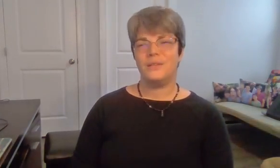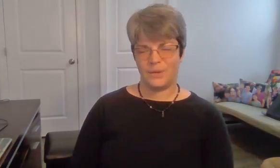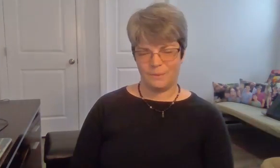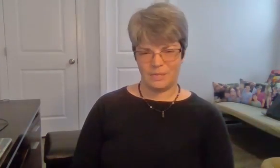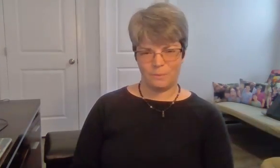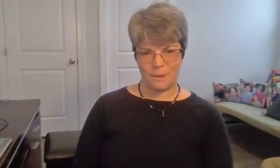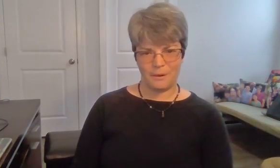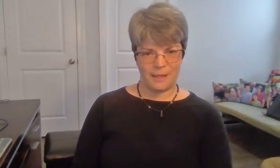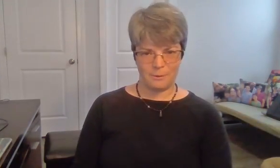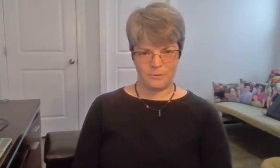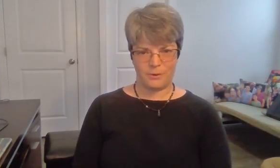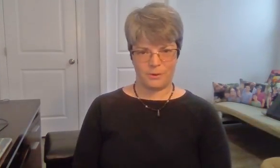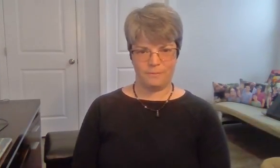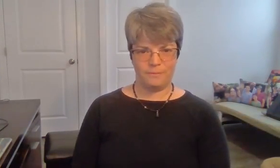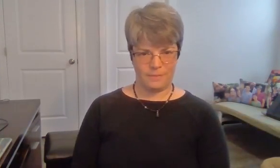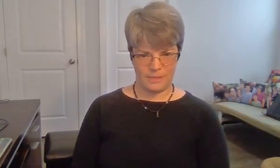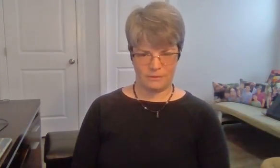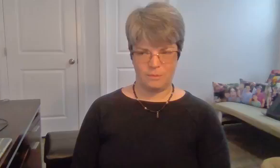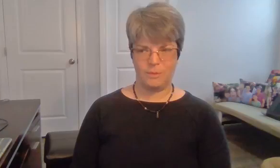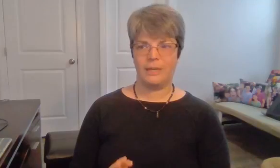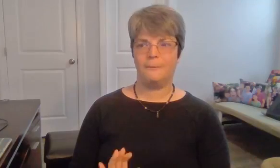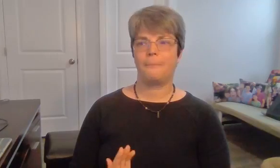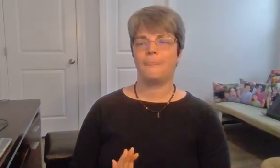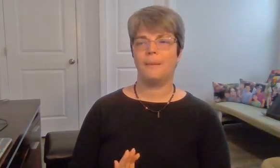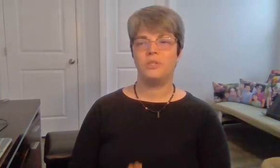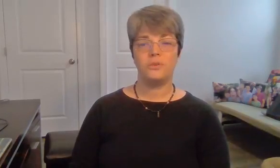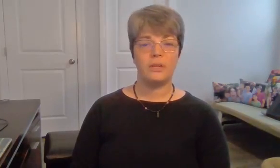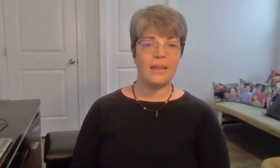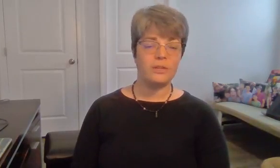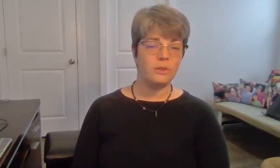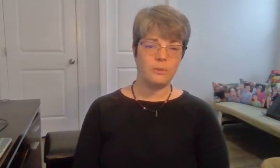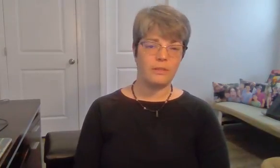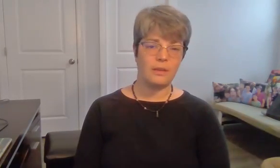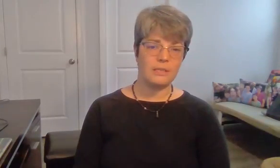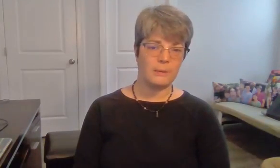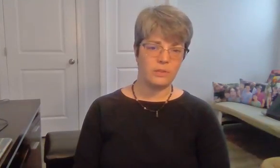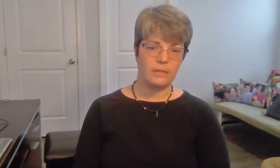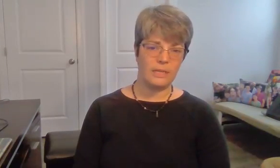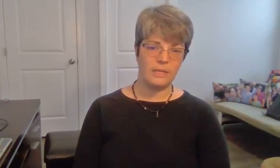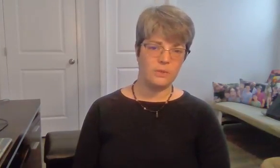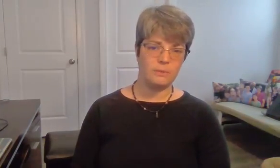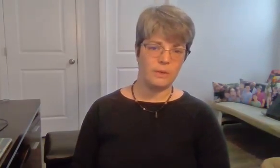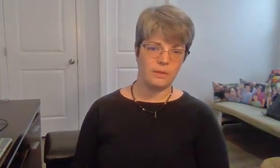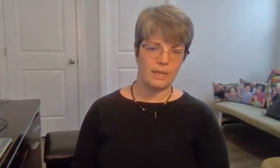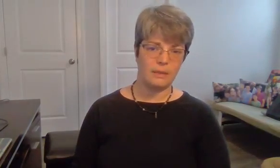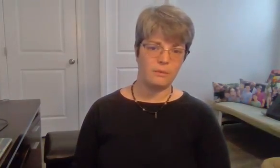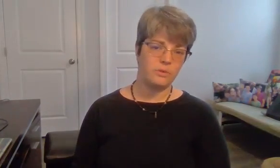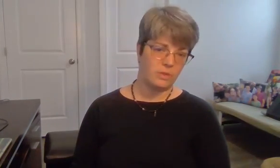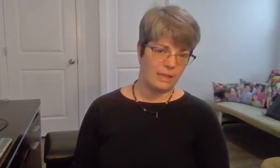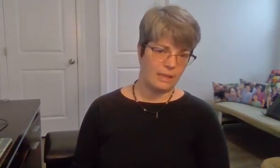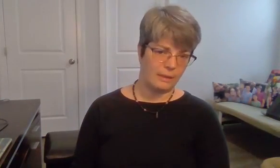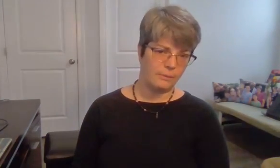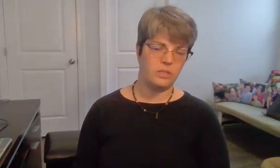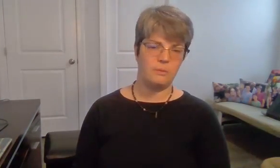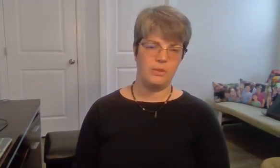So it's a primary language for the deaf community. Children and adults with special needs use American Sign Language or sign language to